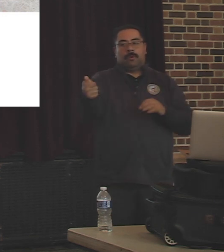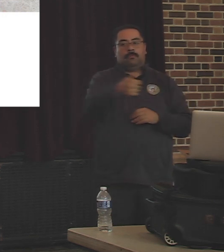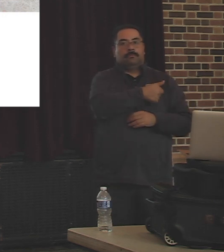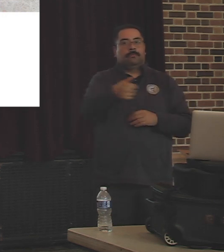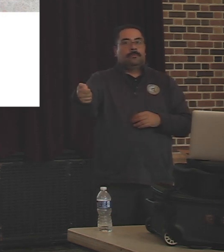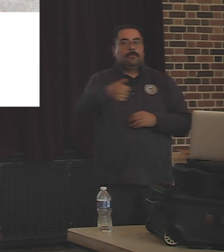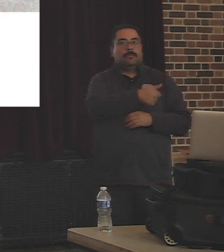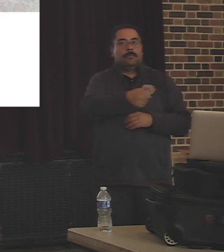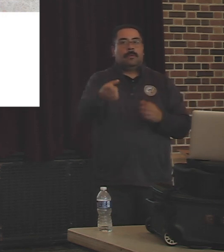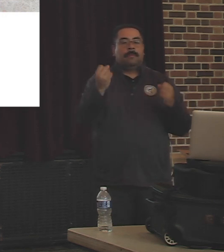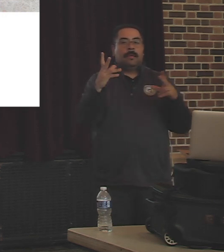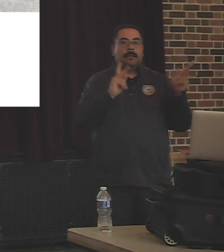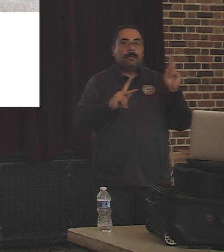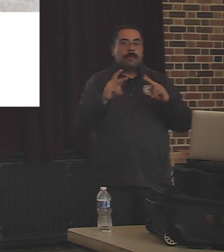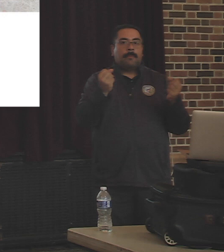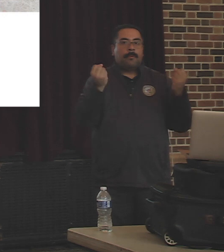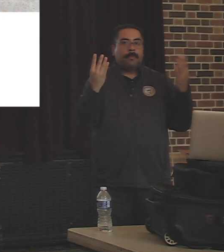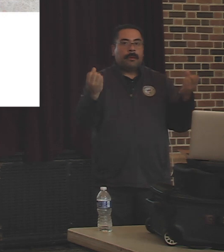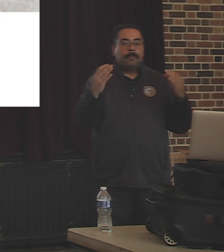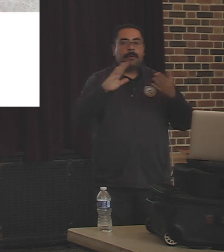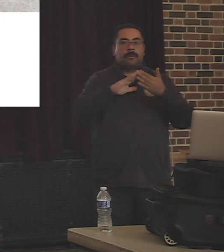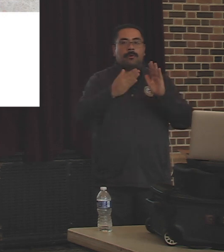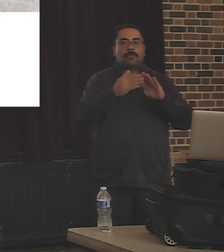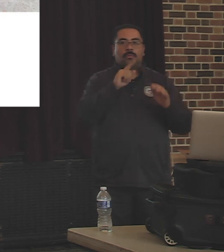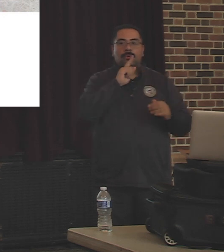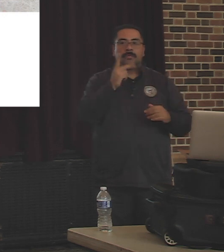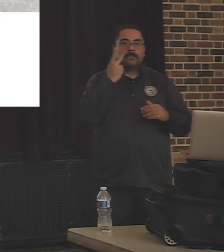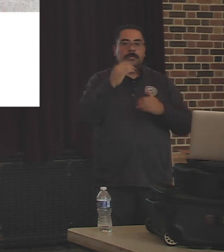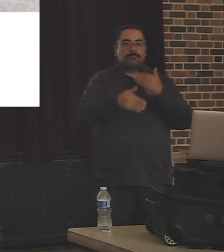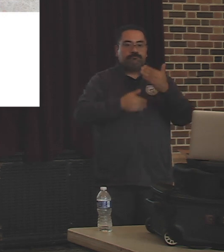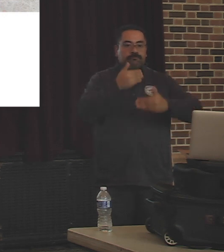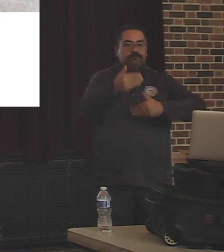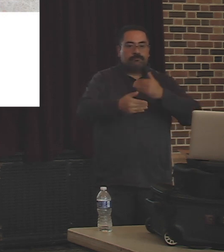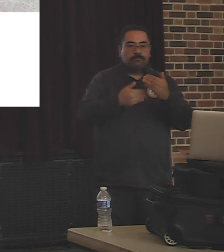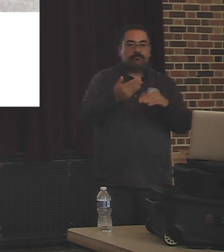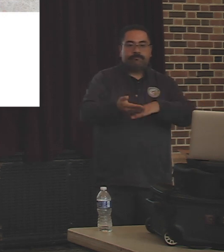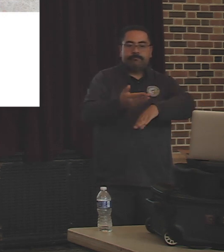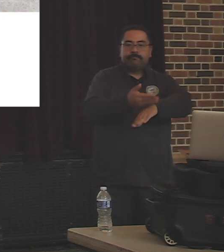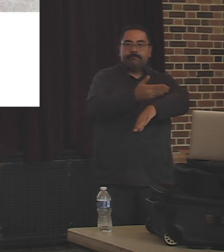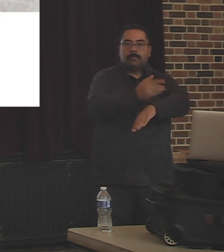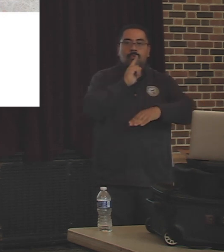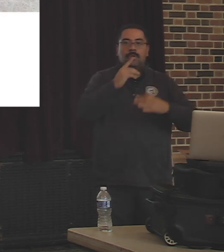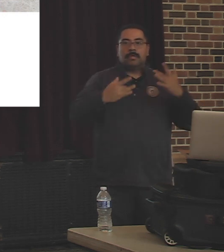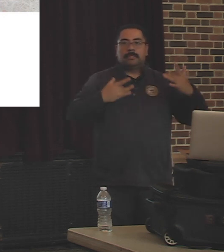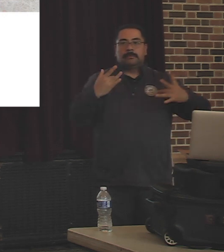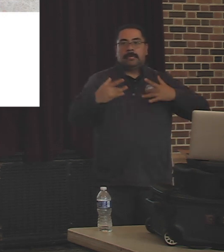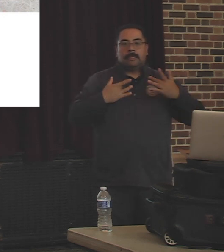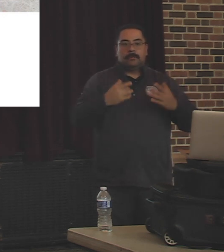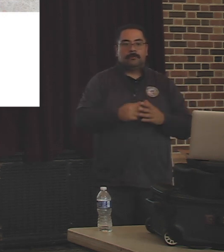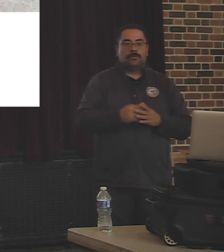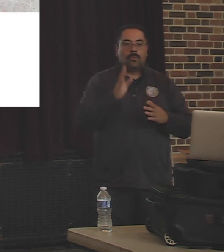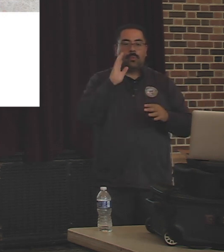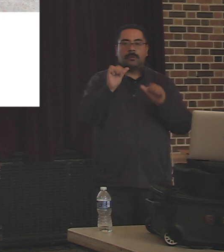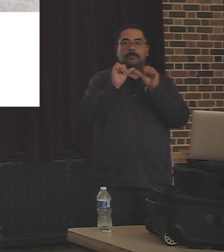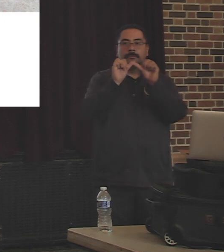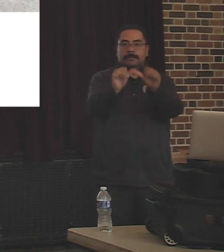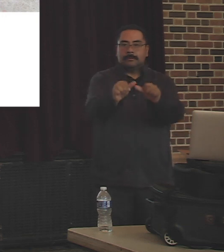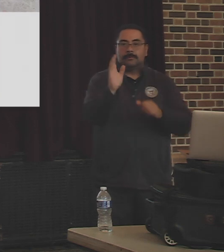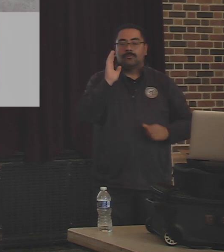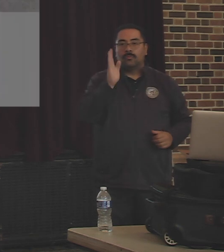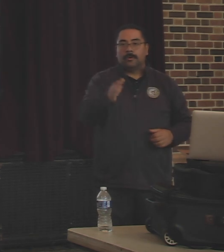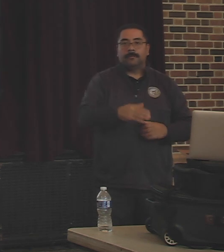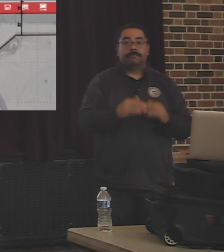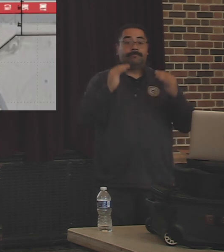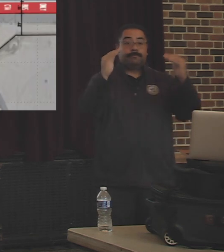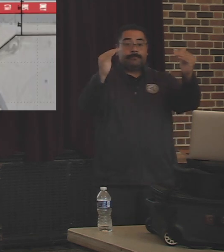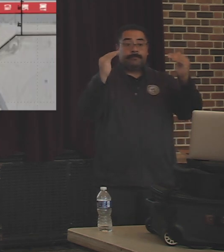people, many communities, really see that come along and make a lot of progress. So we're very excited about that. That's going to continue. If